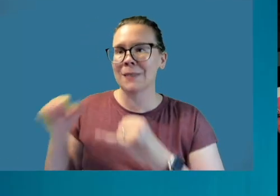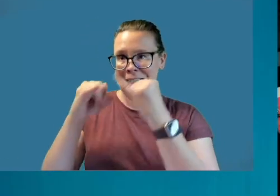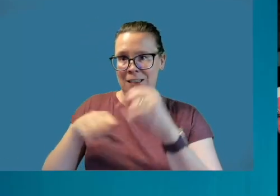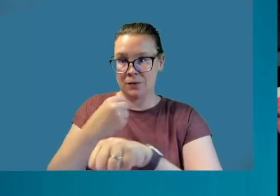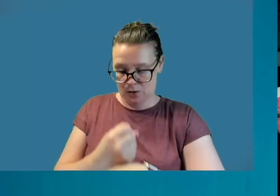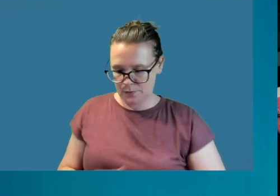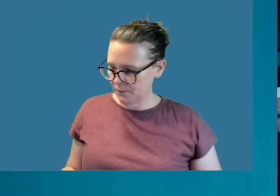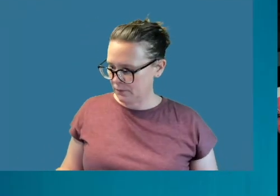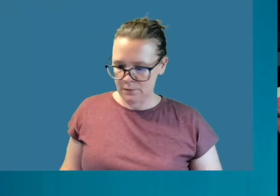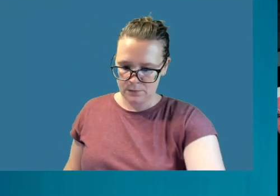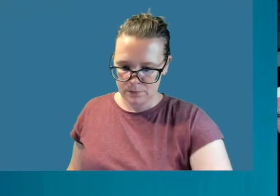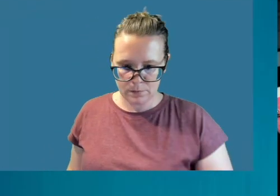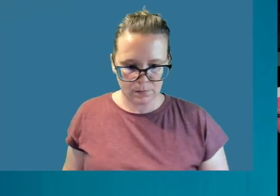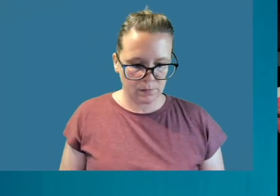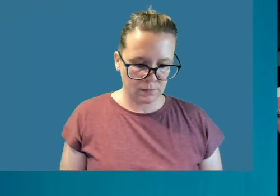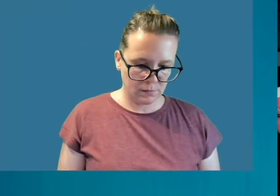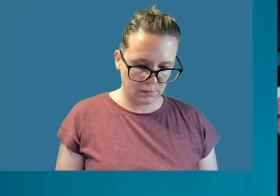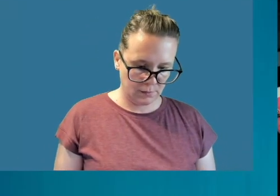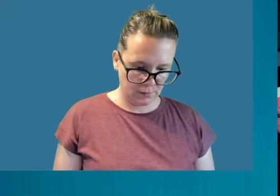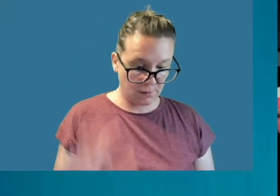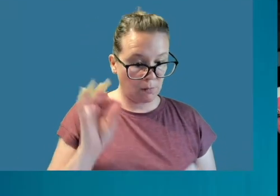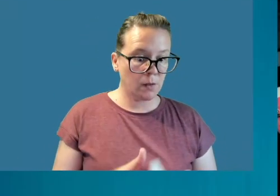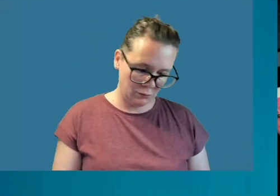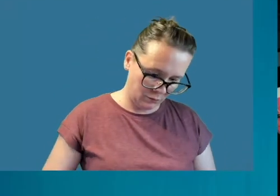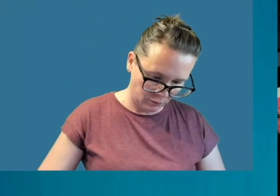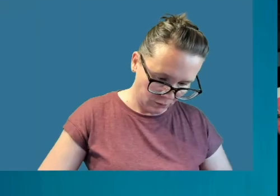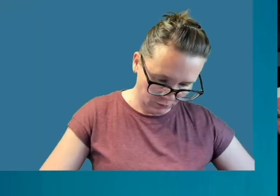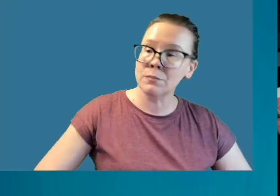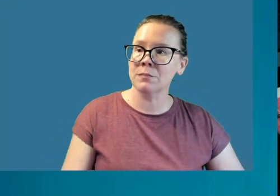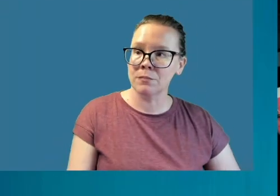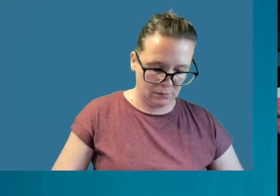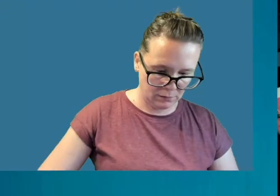Lock in the stitches at the next end by backstitching again.